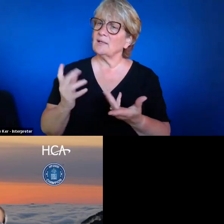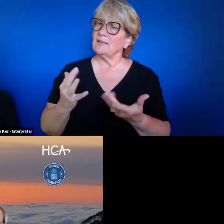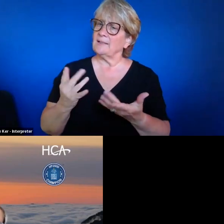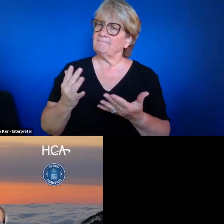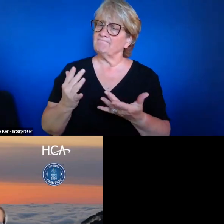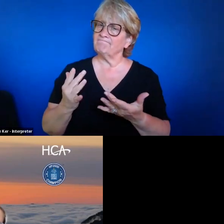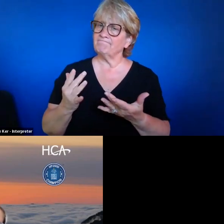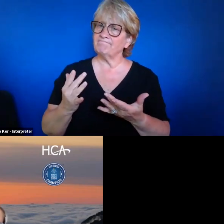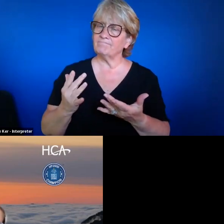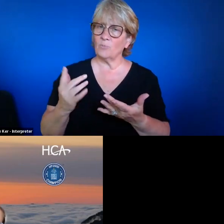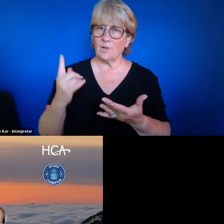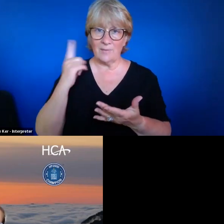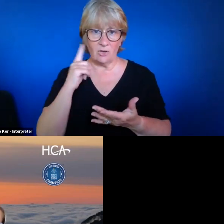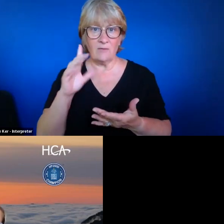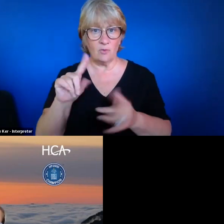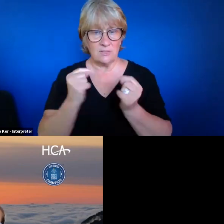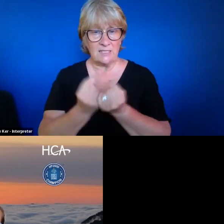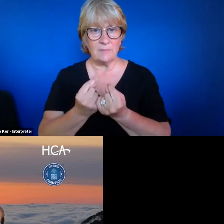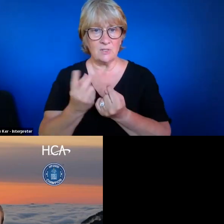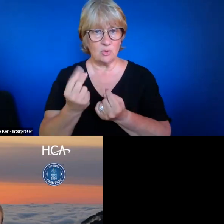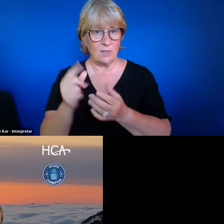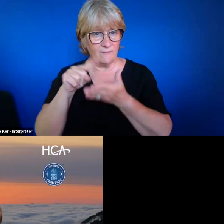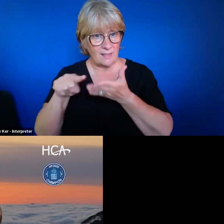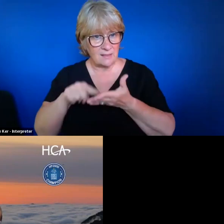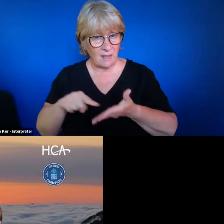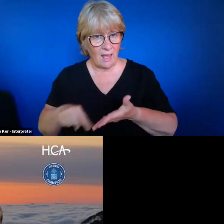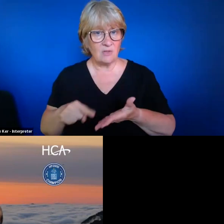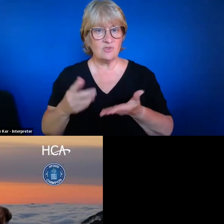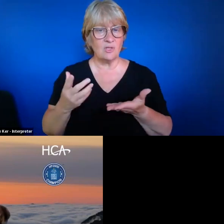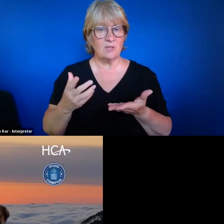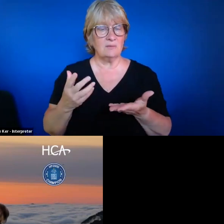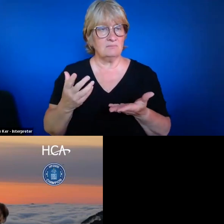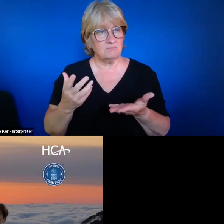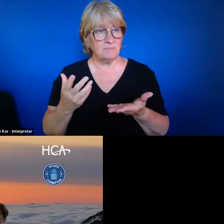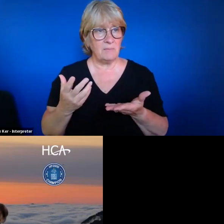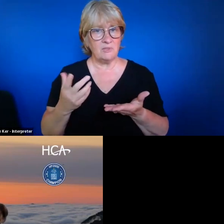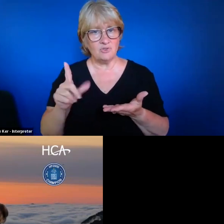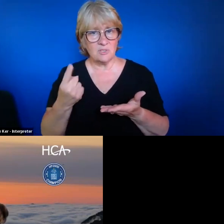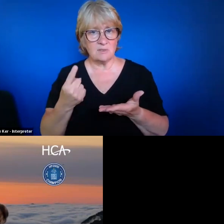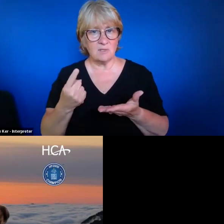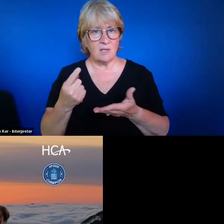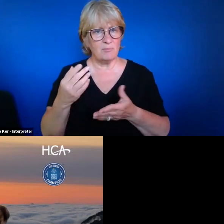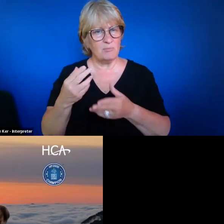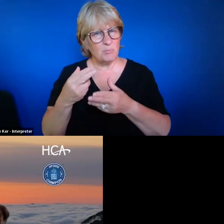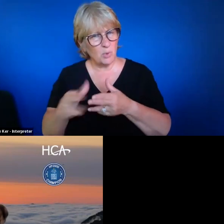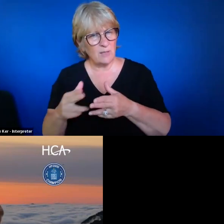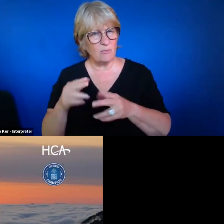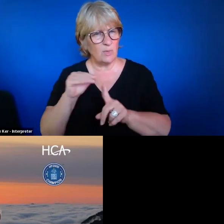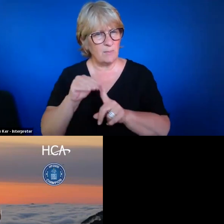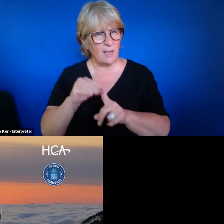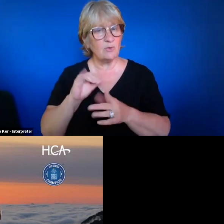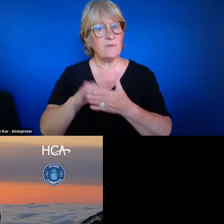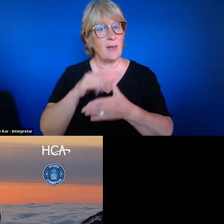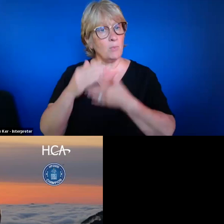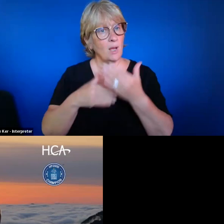on the side, if your team is doing a little bit of that investigation, is going to send you out chats, maybe just a brief reminder of what that process is